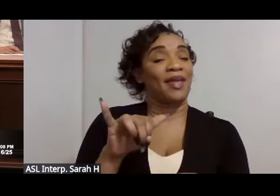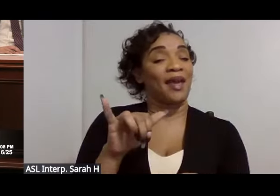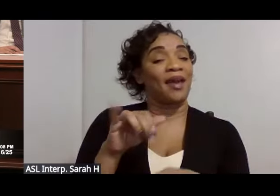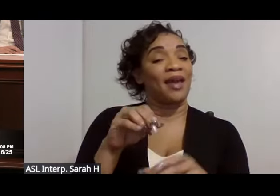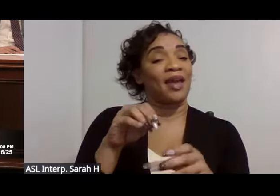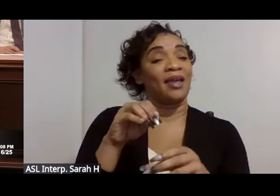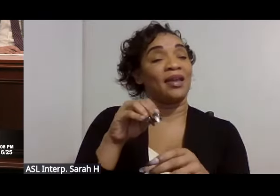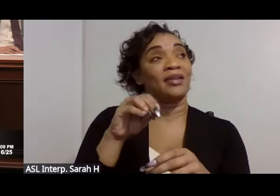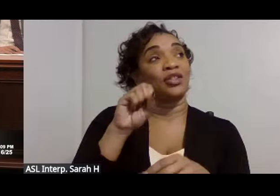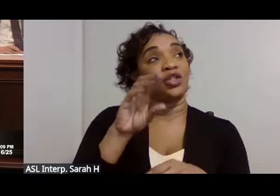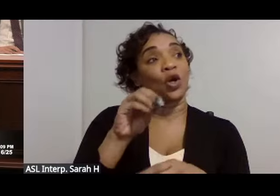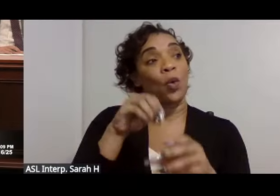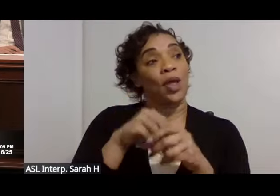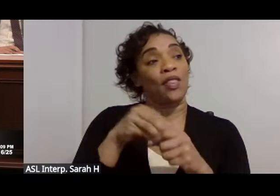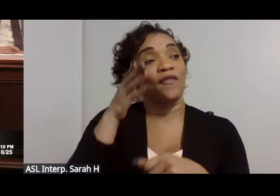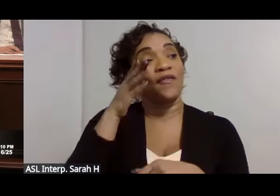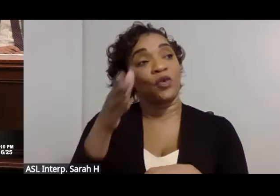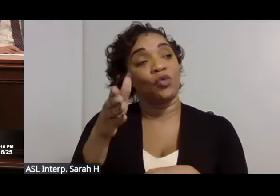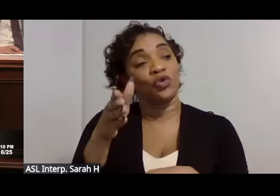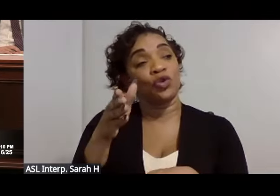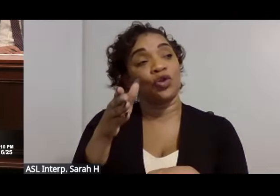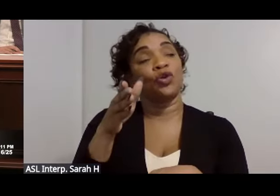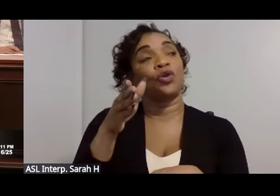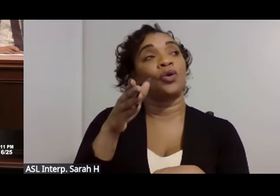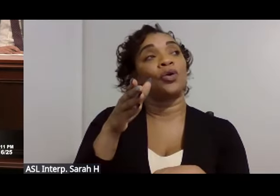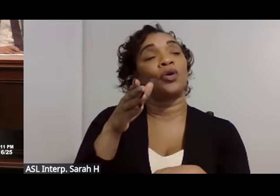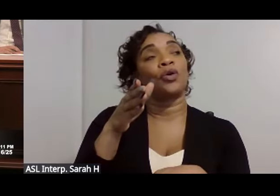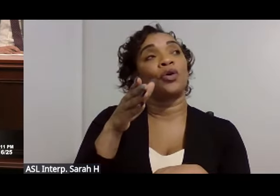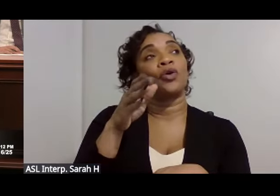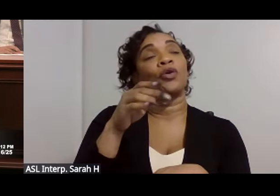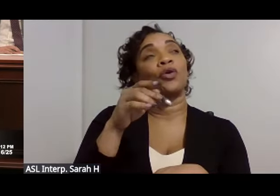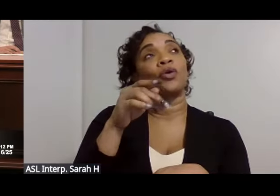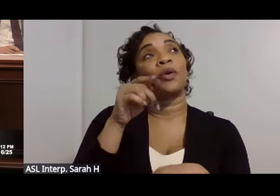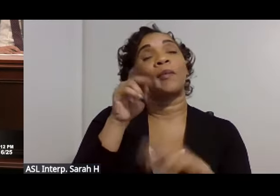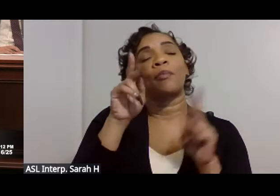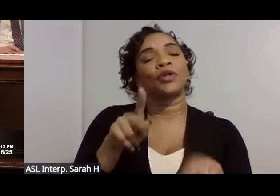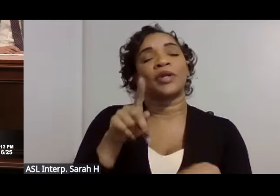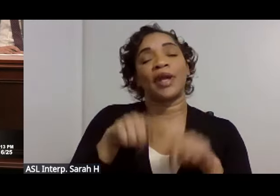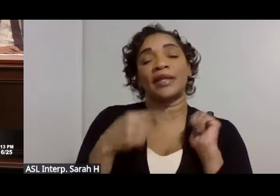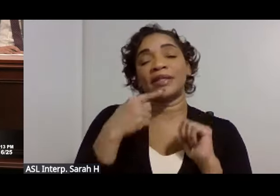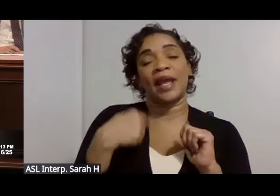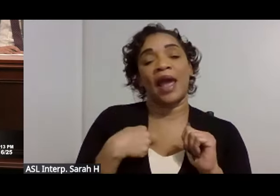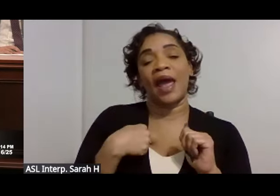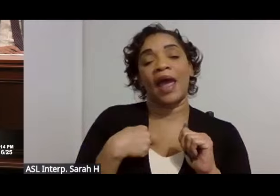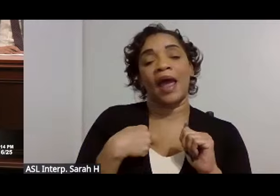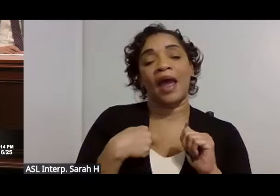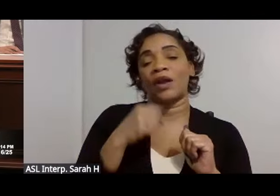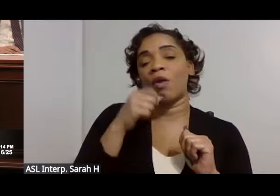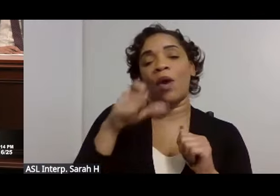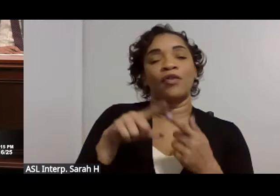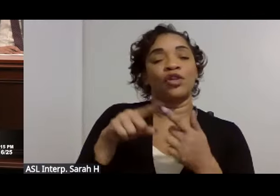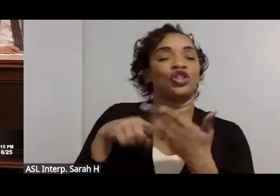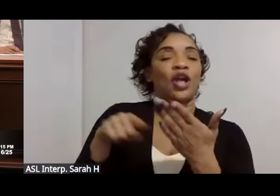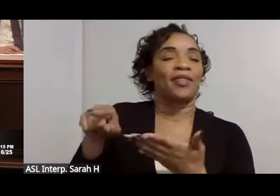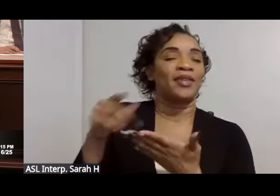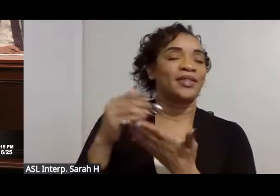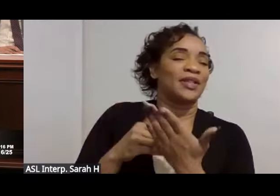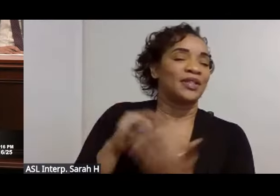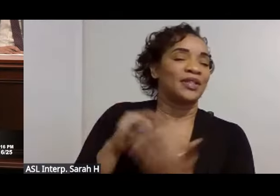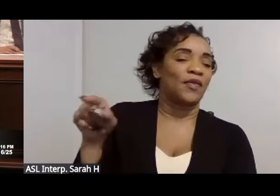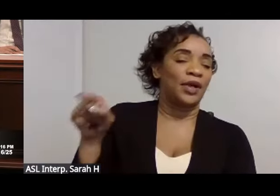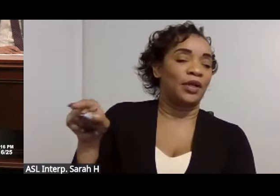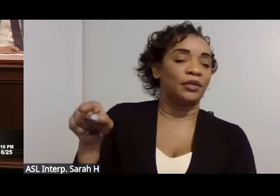don't have to check this one list over here. So it says only, it says any for a reason, because any